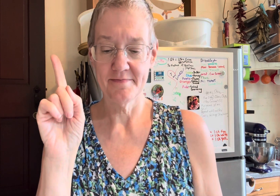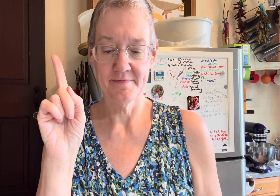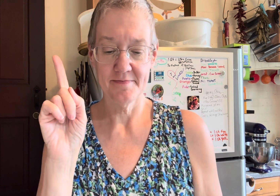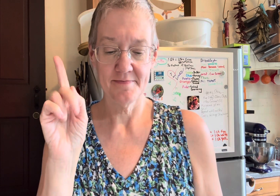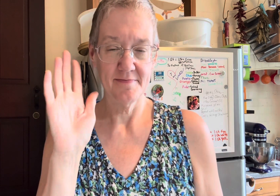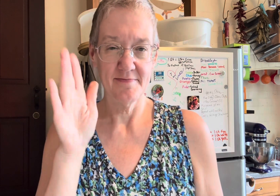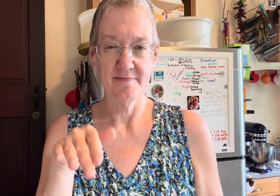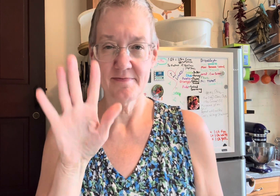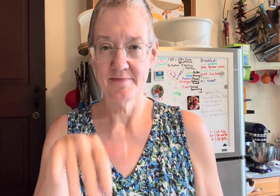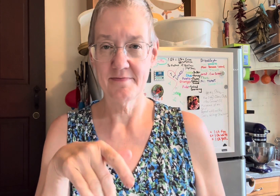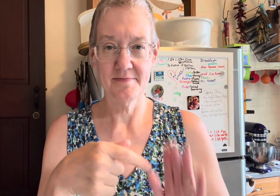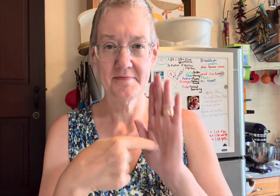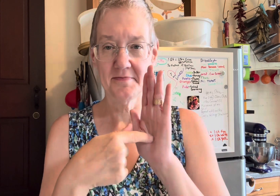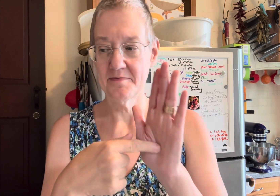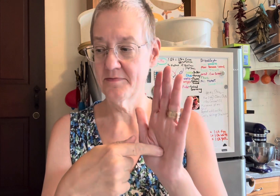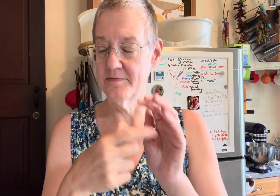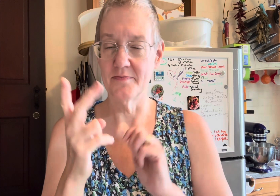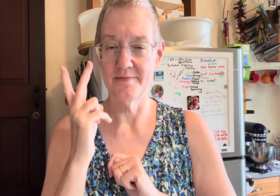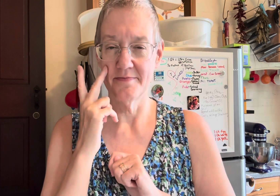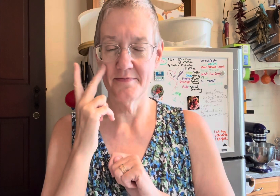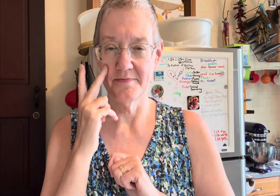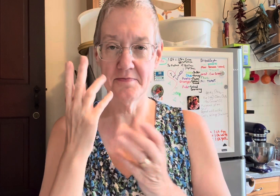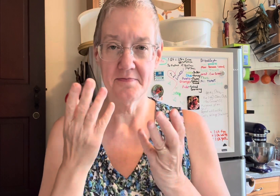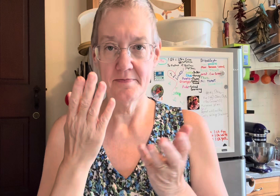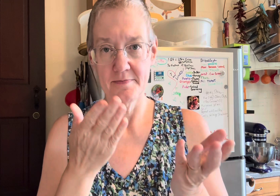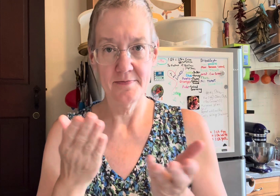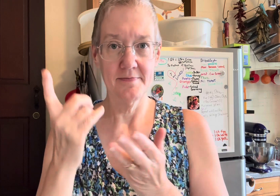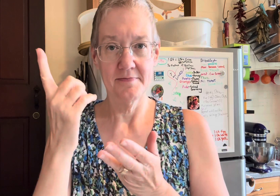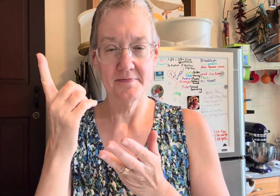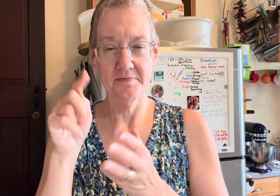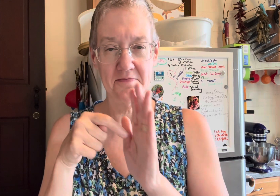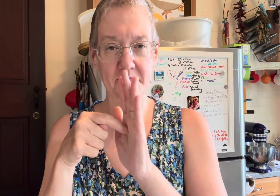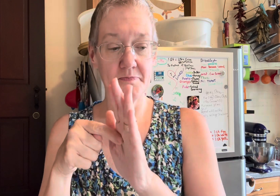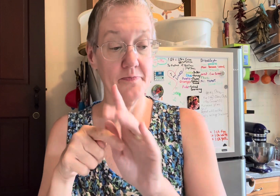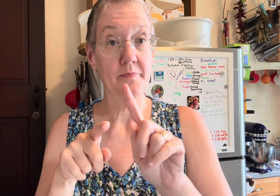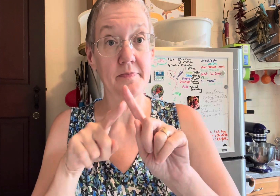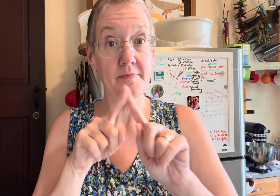My supplements for lunch are upstairs. I'll show those to you up there.